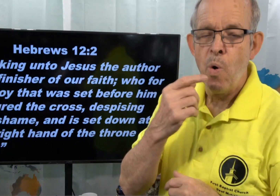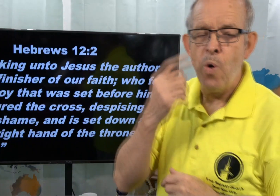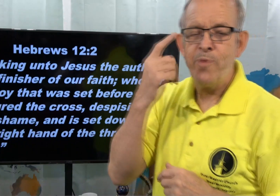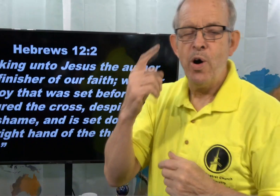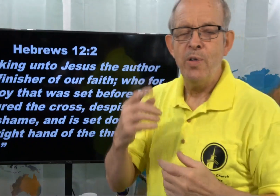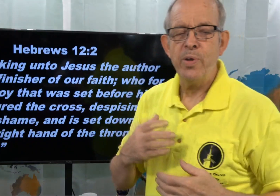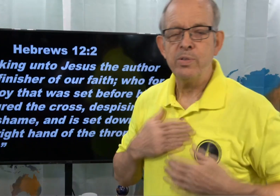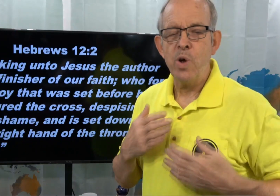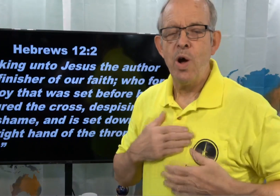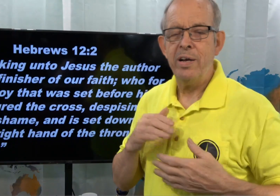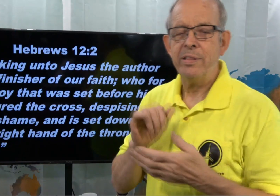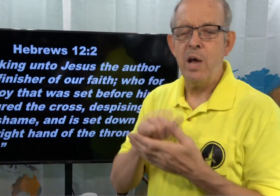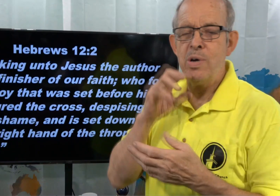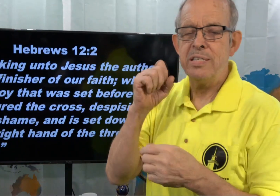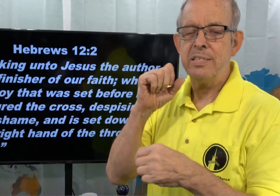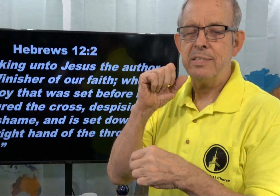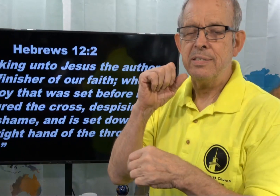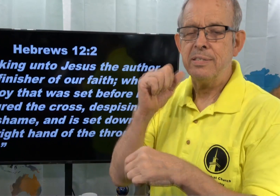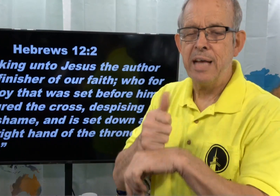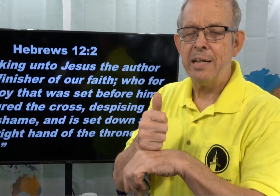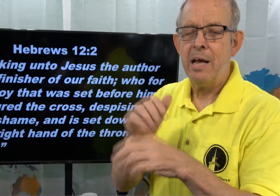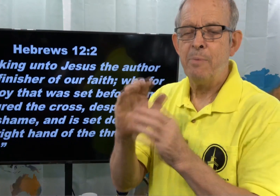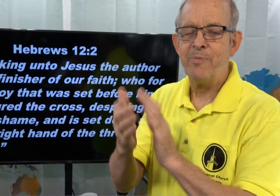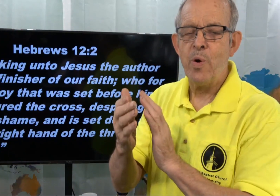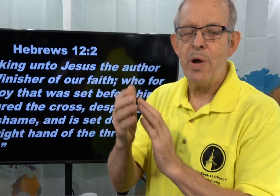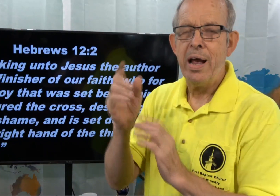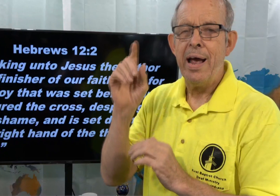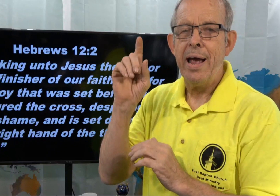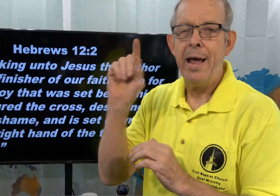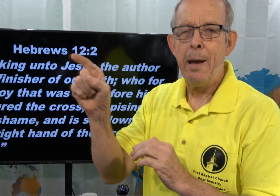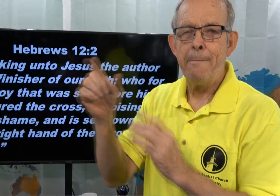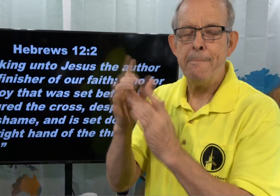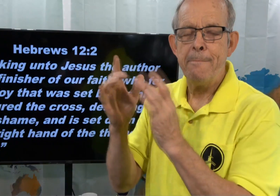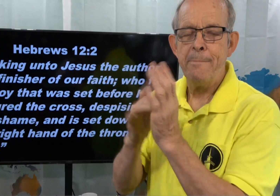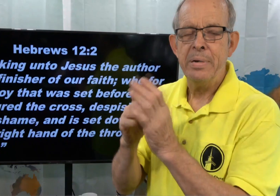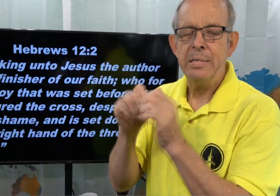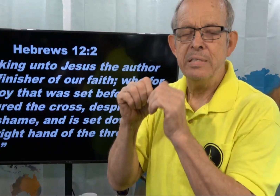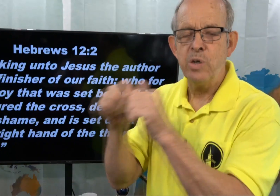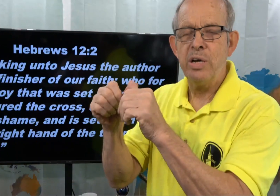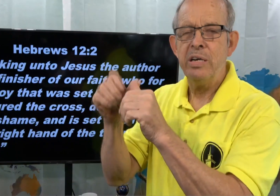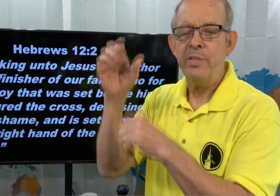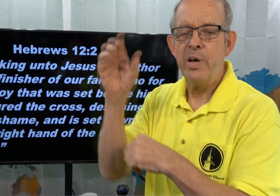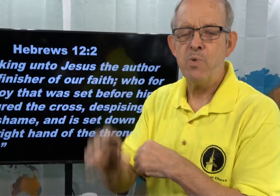Who put the joy that was set before him? He joined the